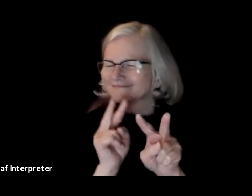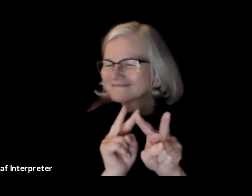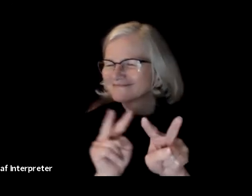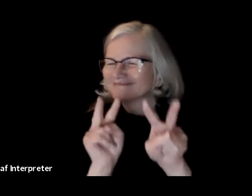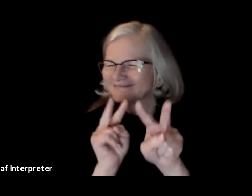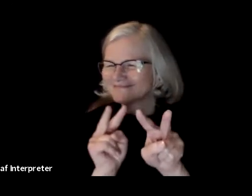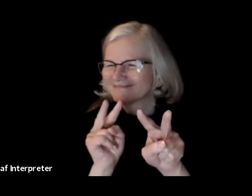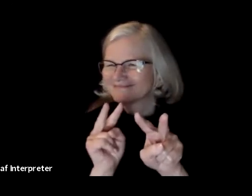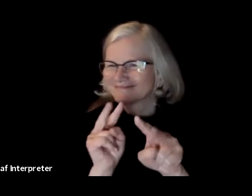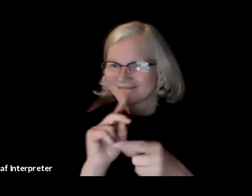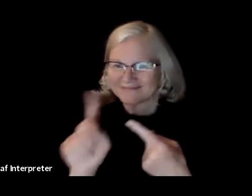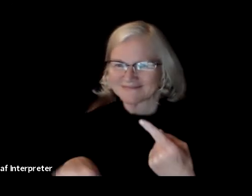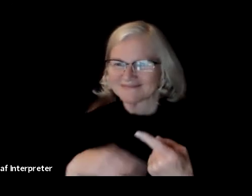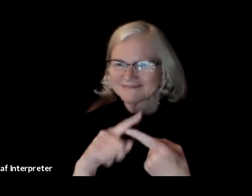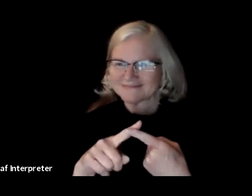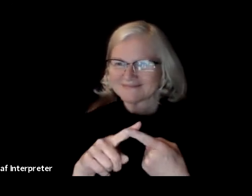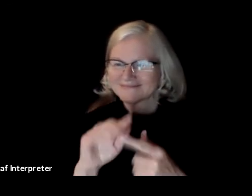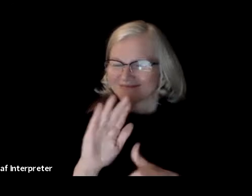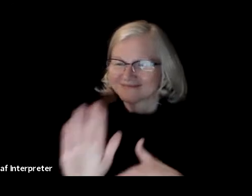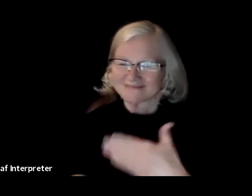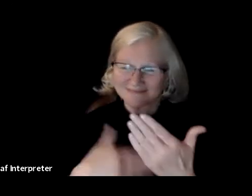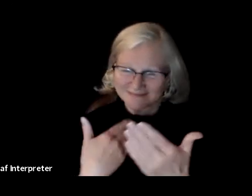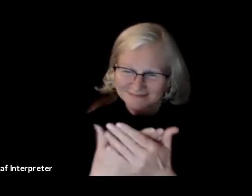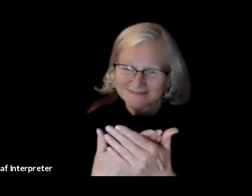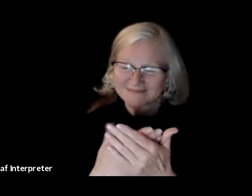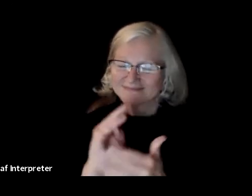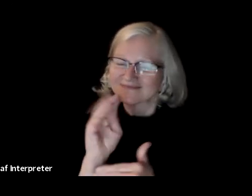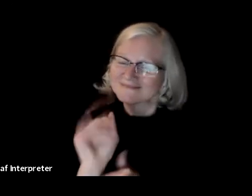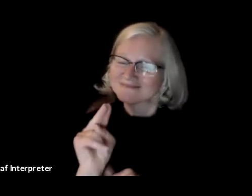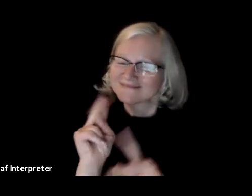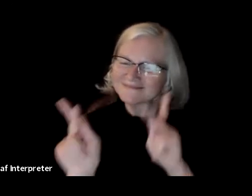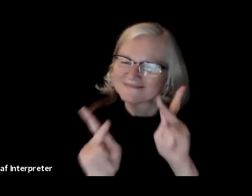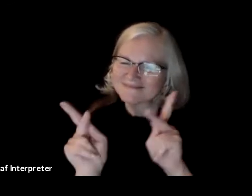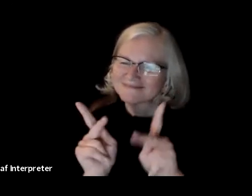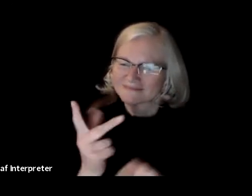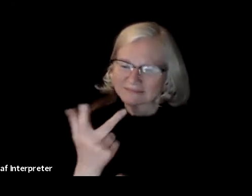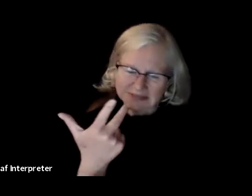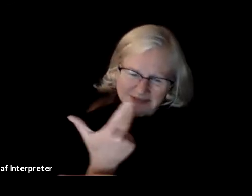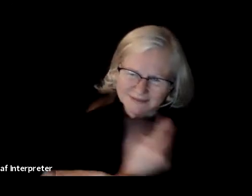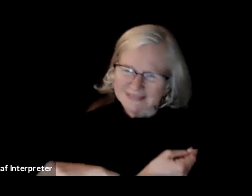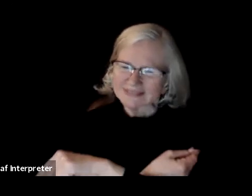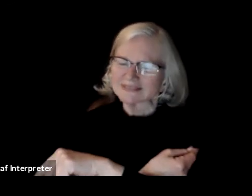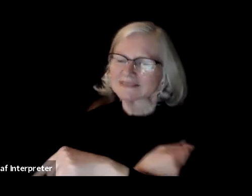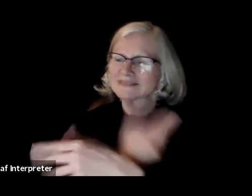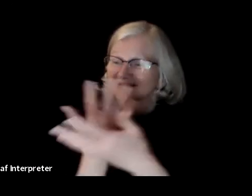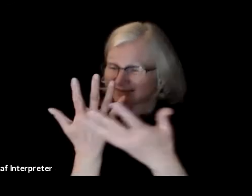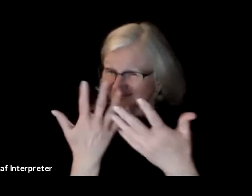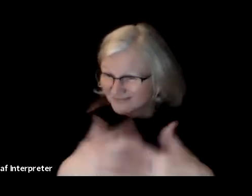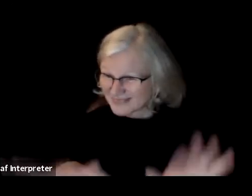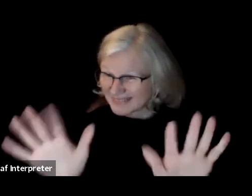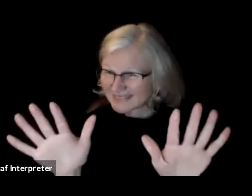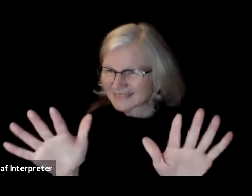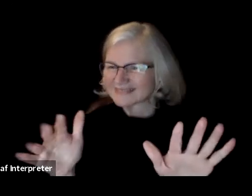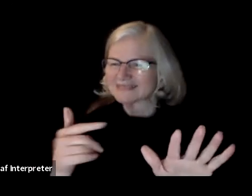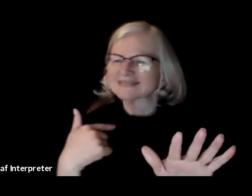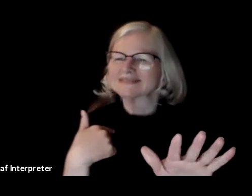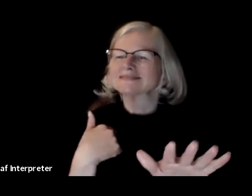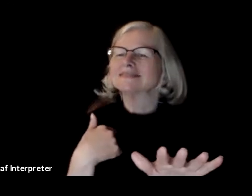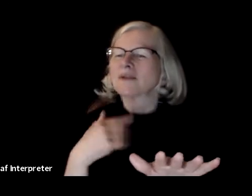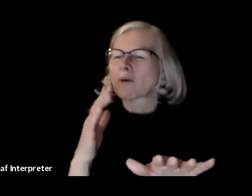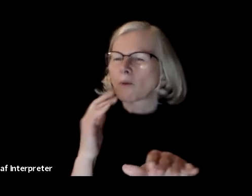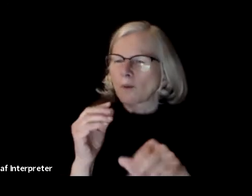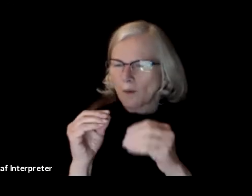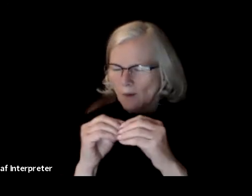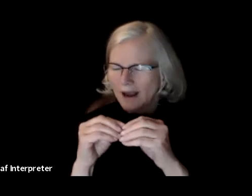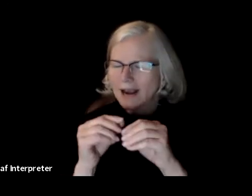be vaccinated and we turn together the page on yet another chapter forward. And now I'd like to